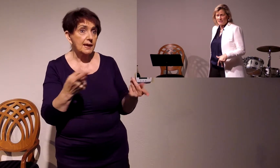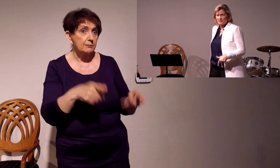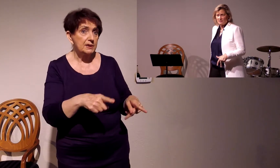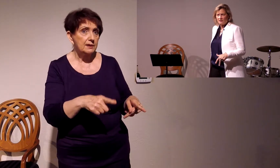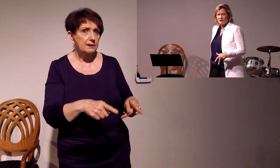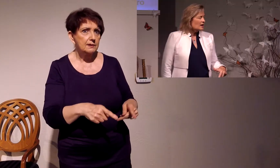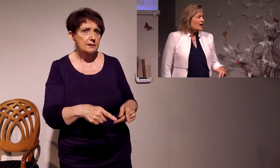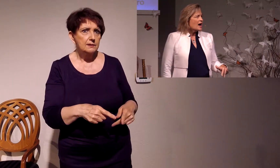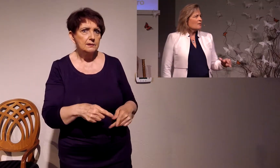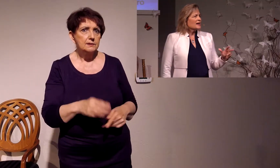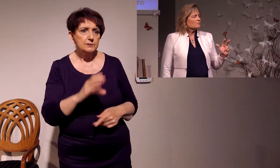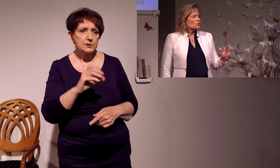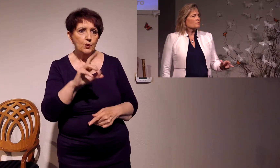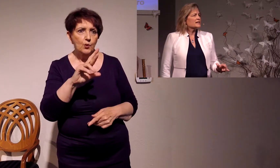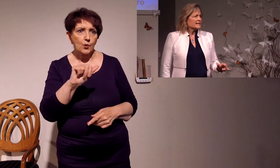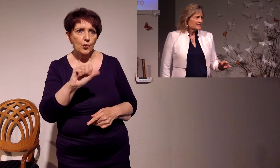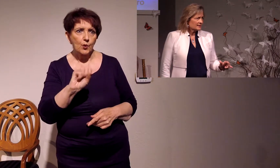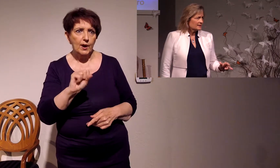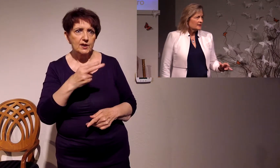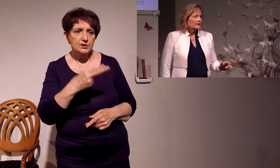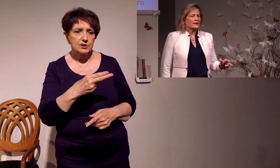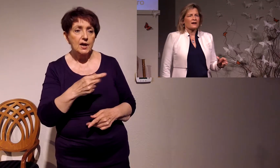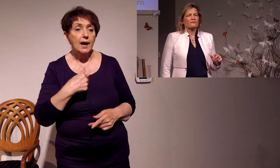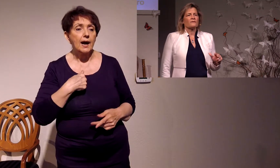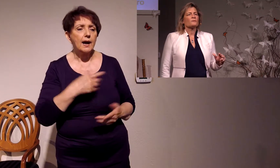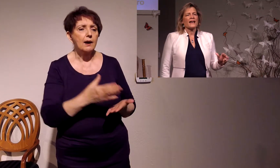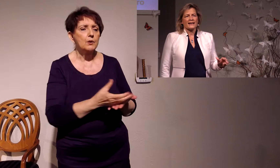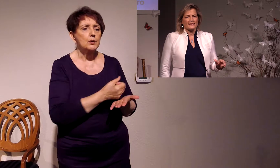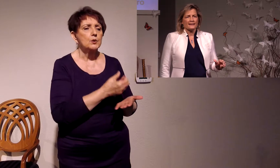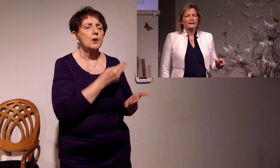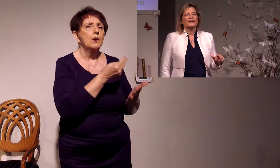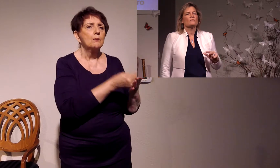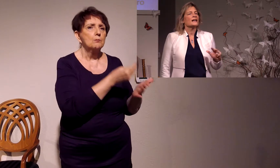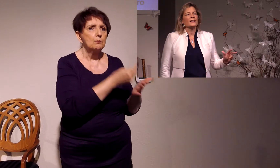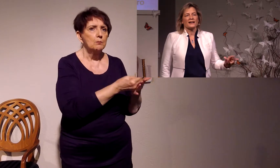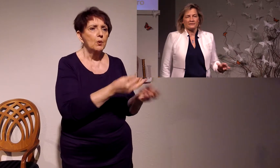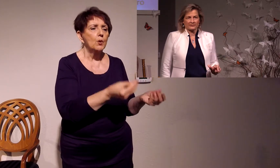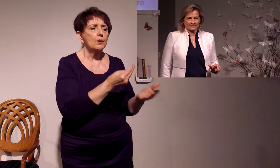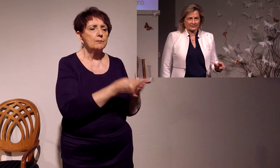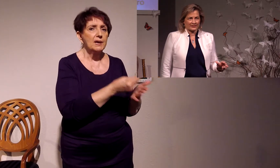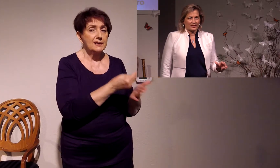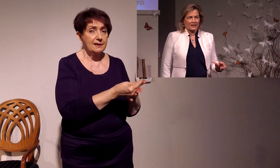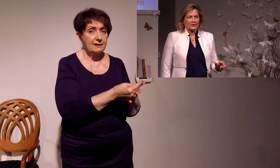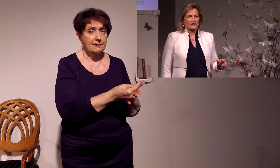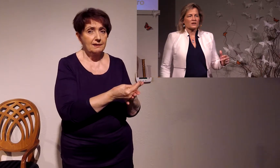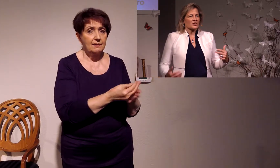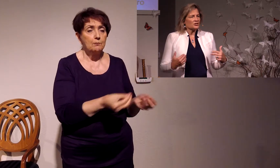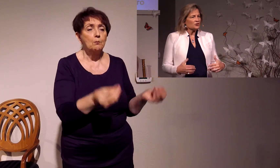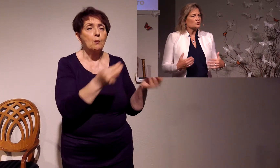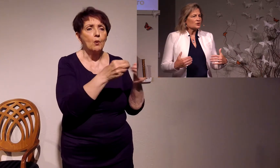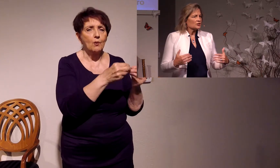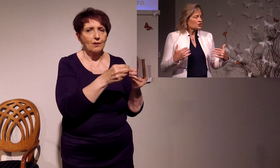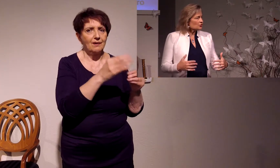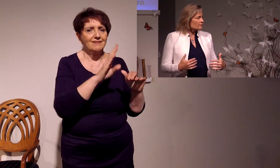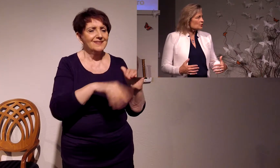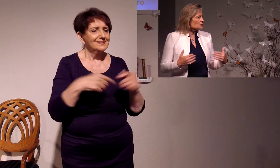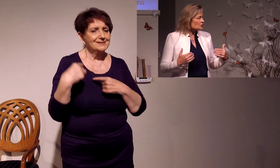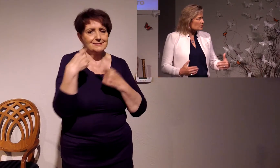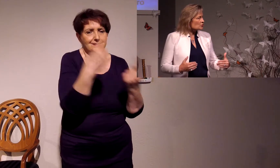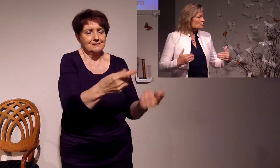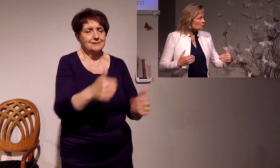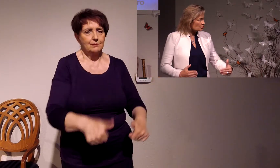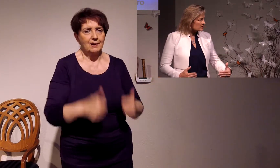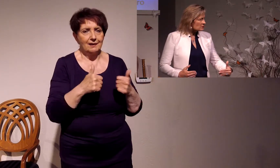crash, right? I made more money than I've ever made in my life because I used these